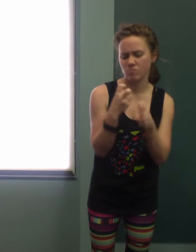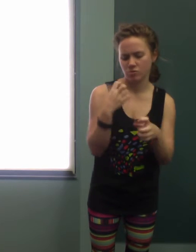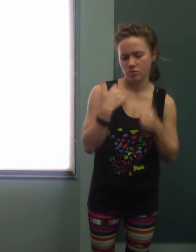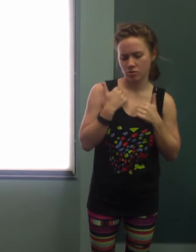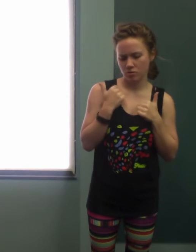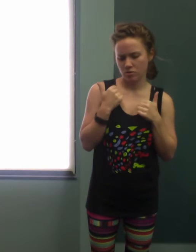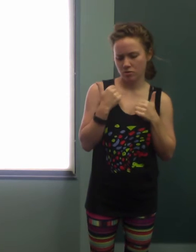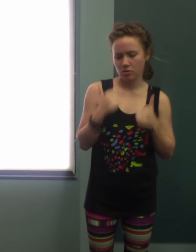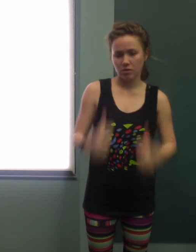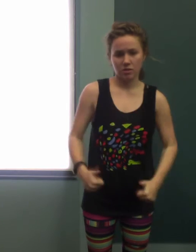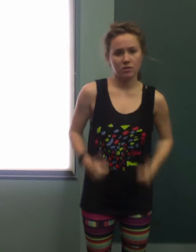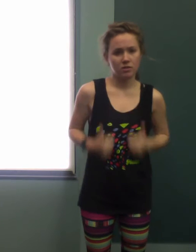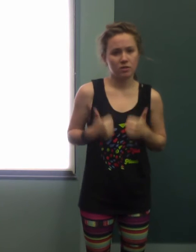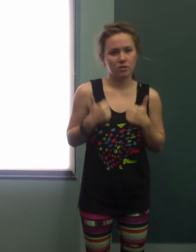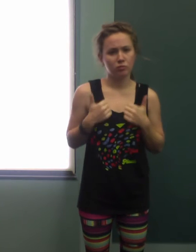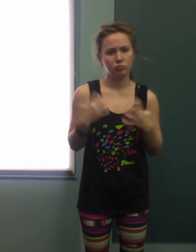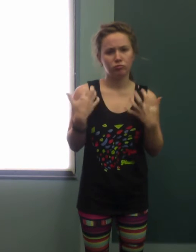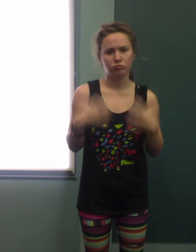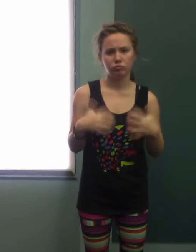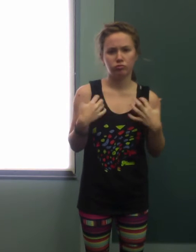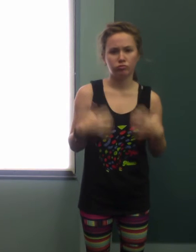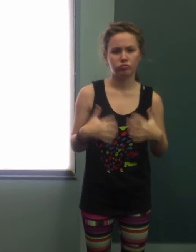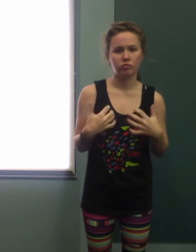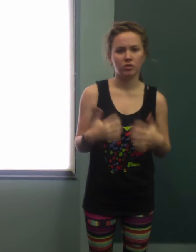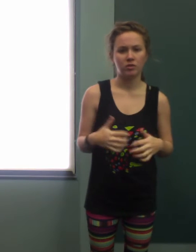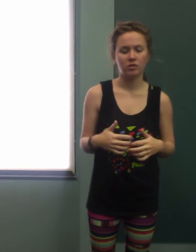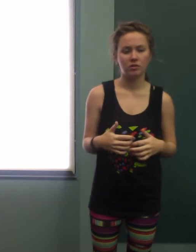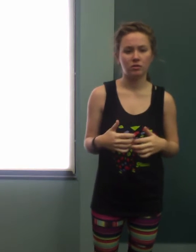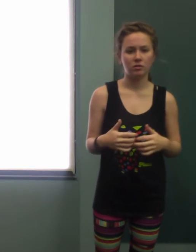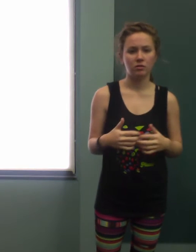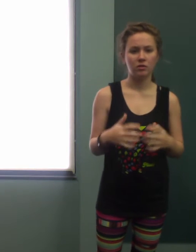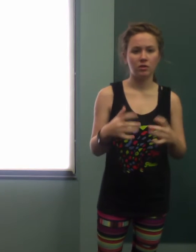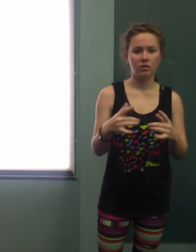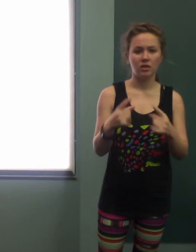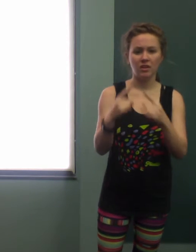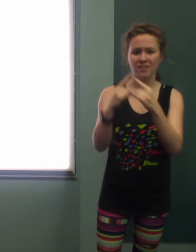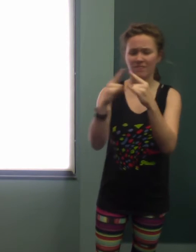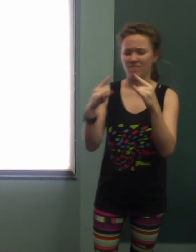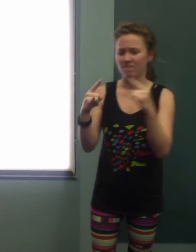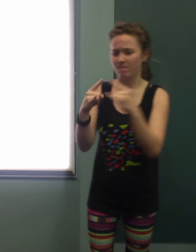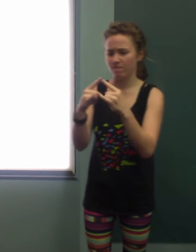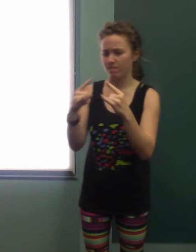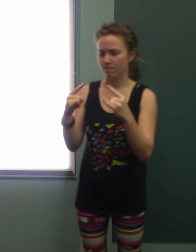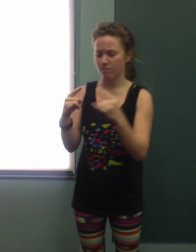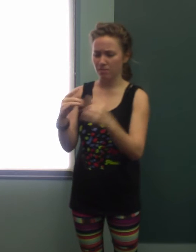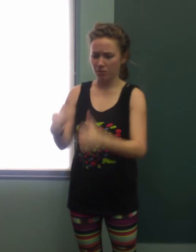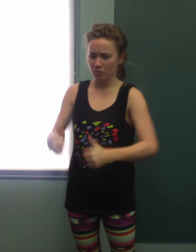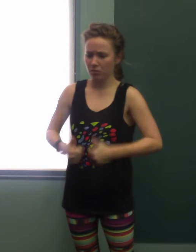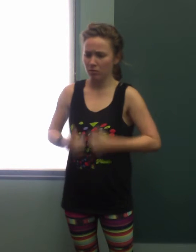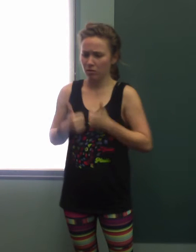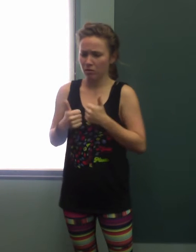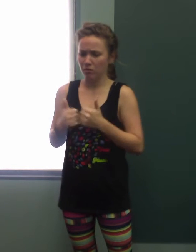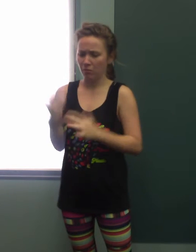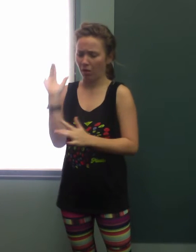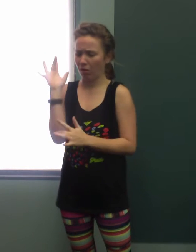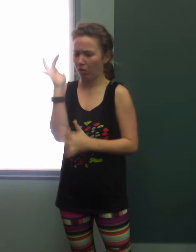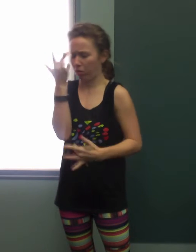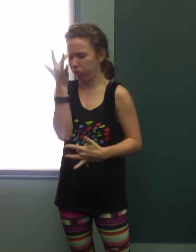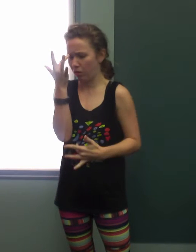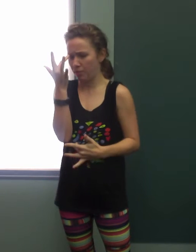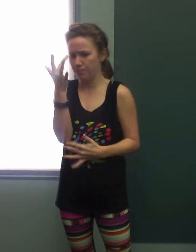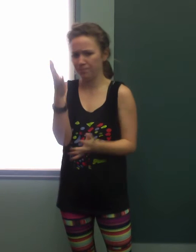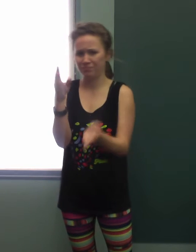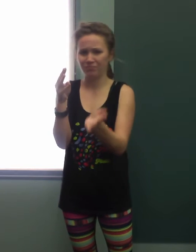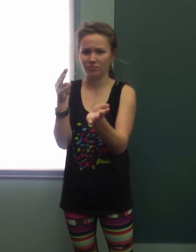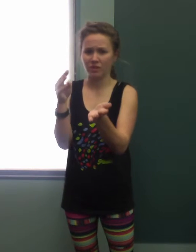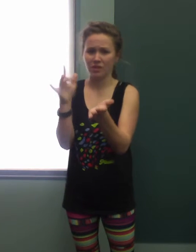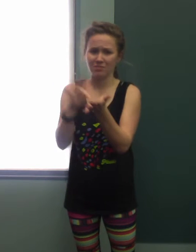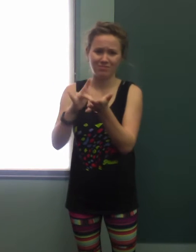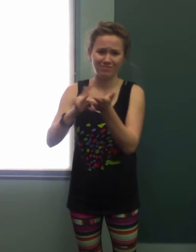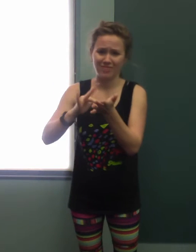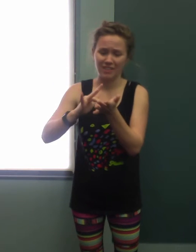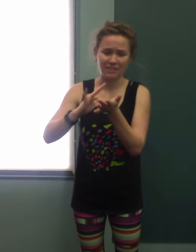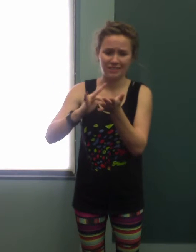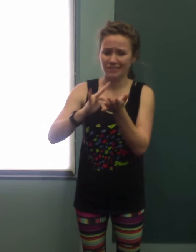very much, camp life was full of disease, and medicine was just beginning to come to